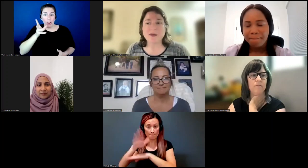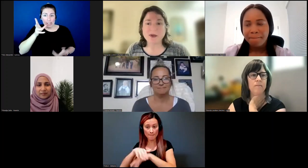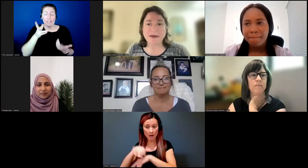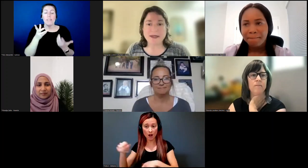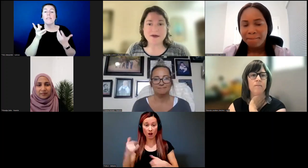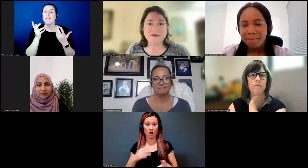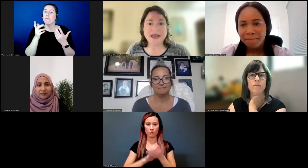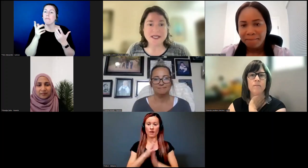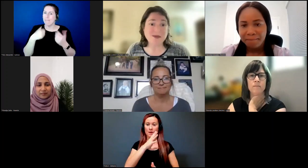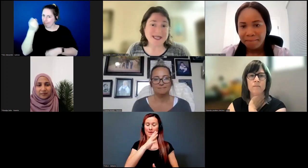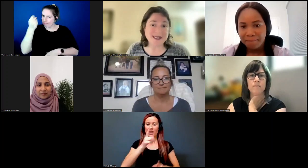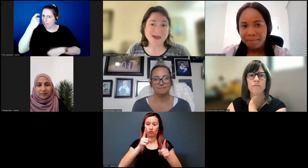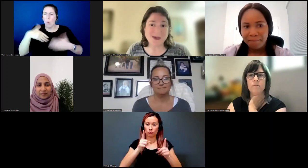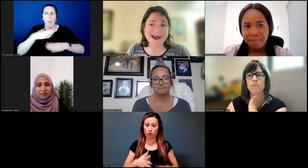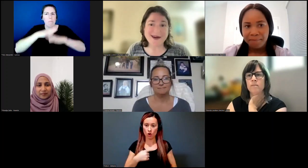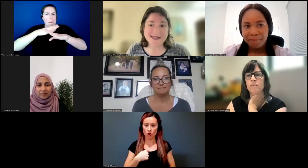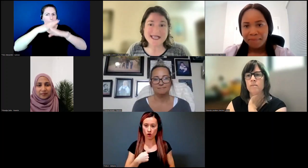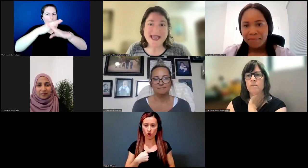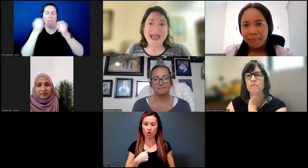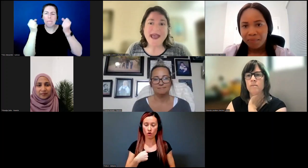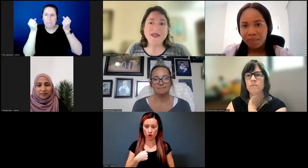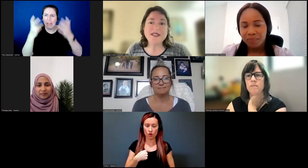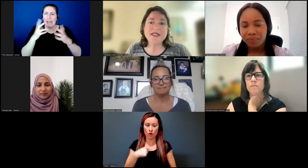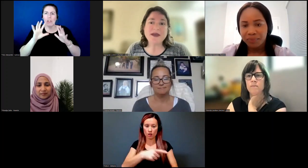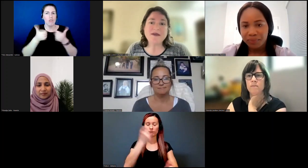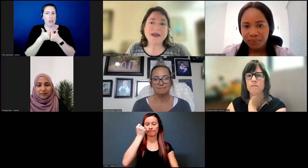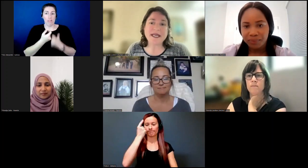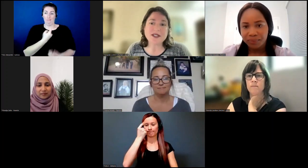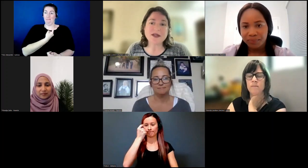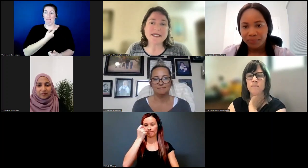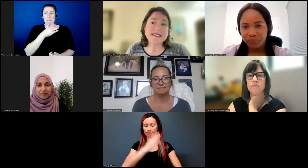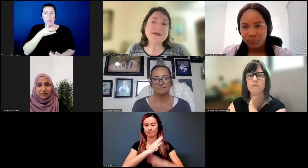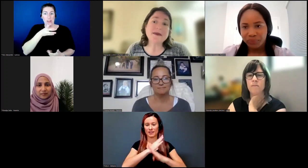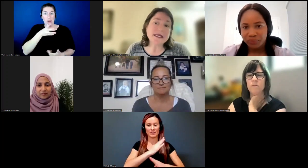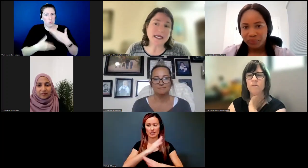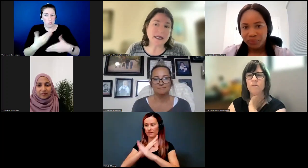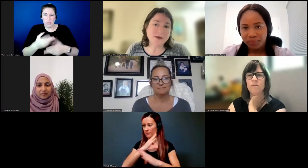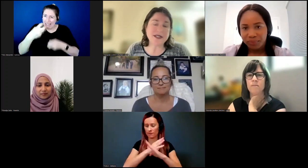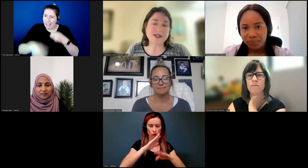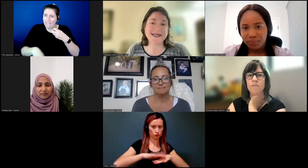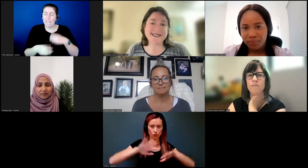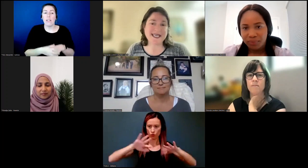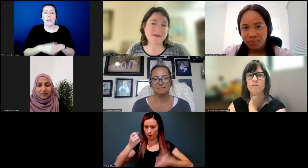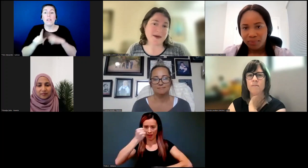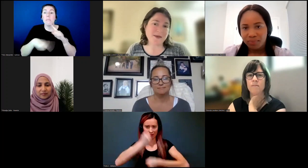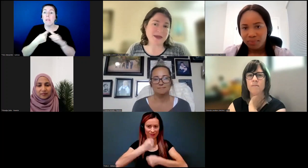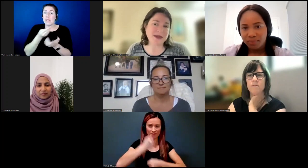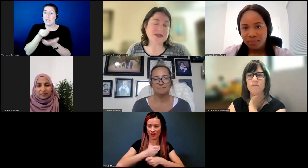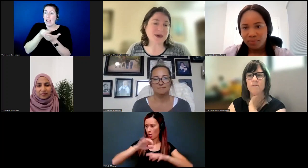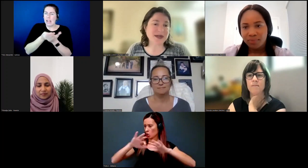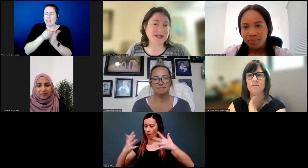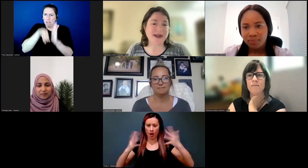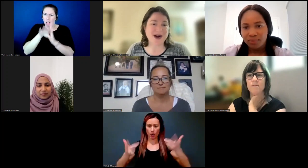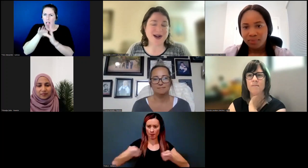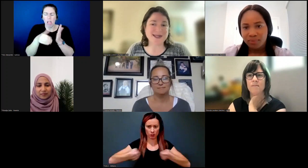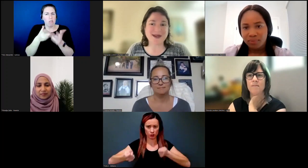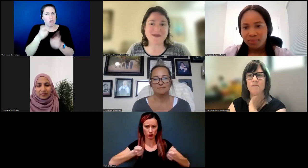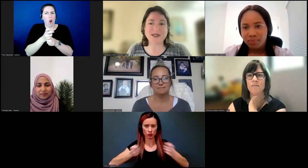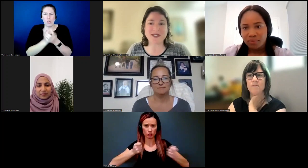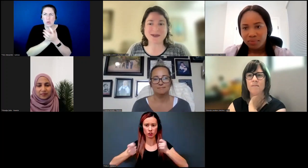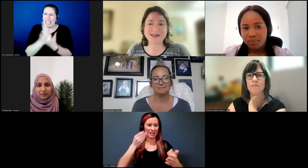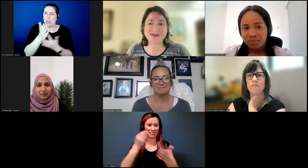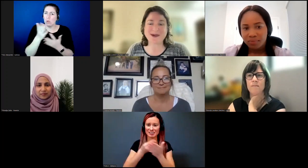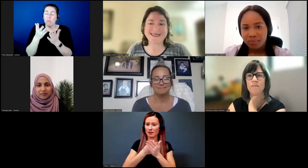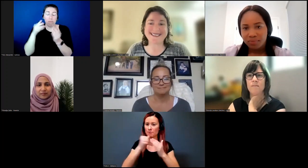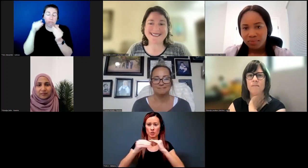barriers to employment faced by solo parents and the ensuing financial instability when trying to keep up with extraordinary costs of